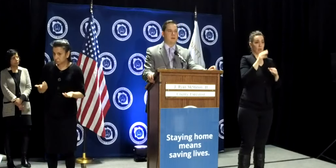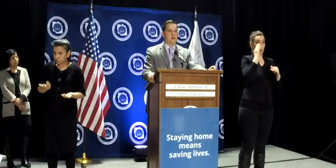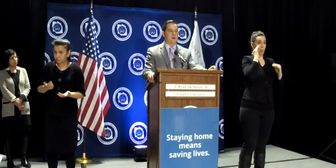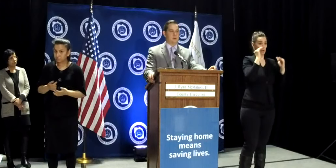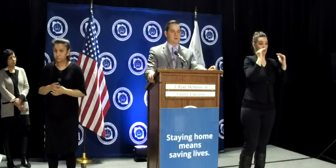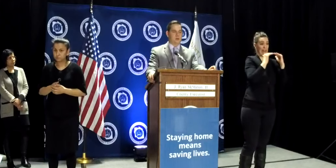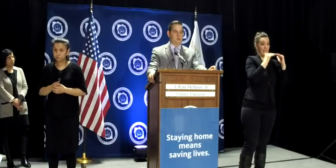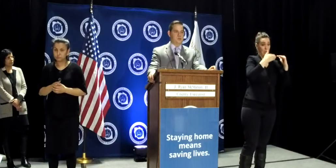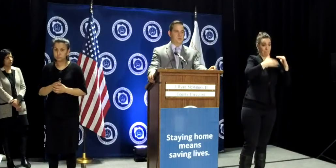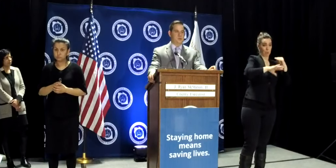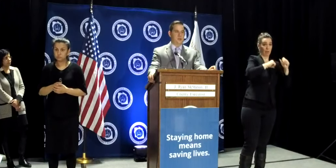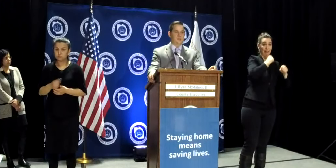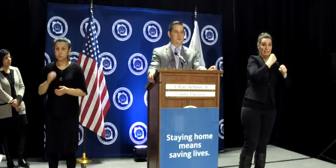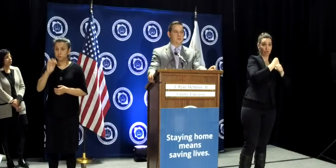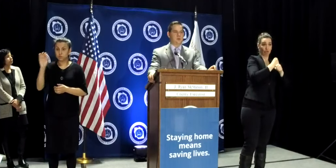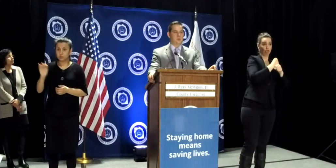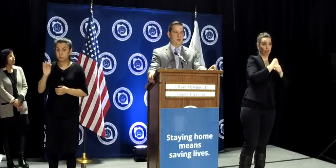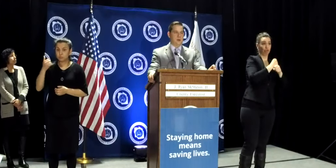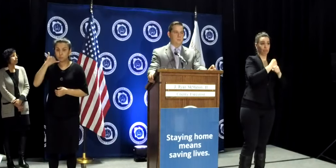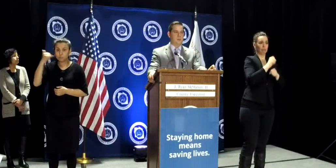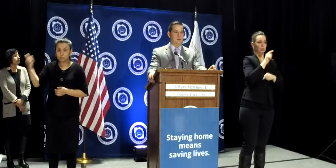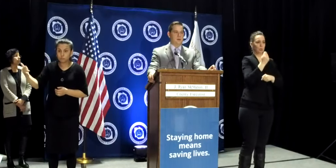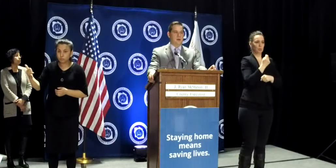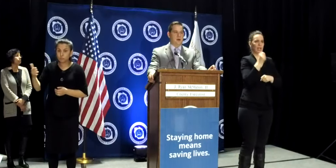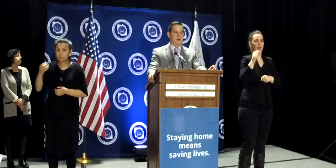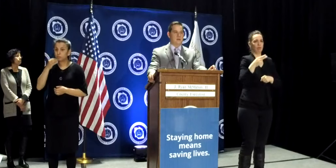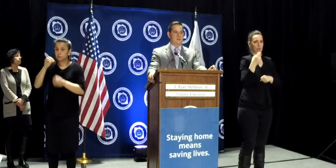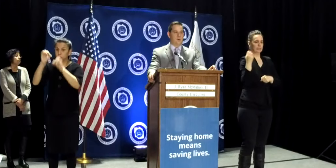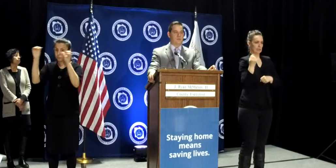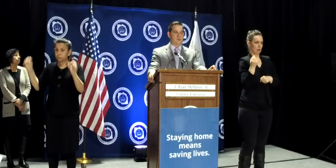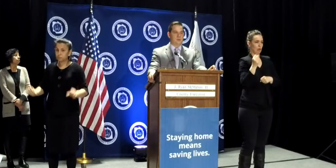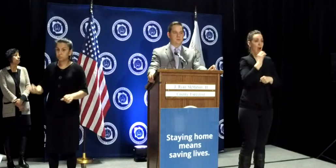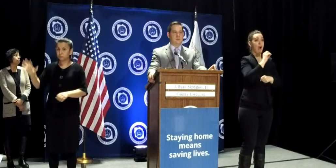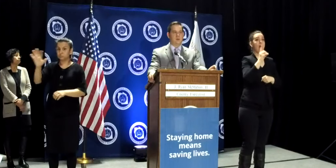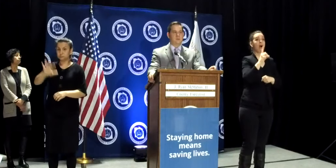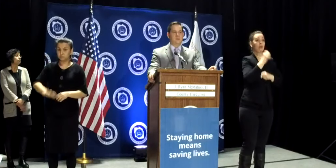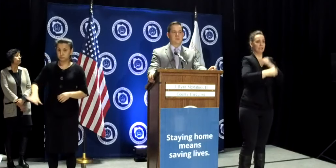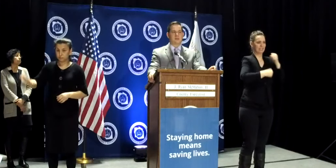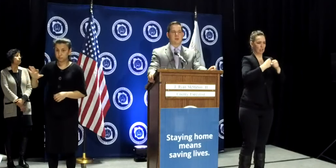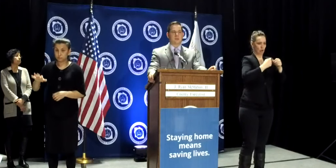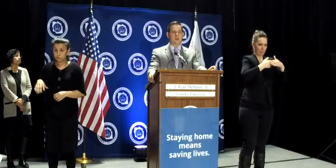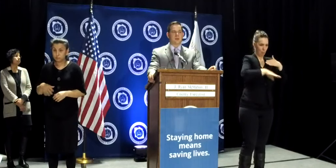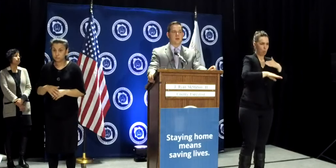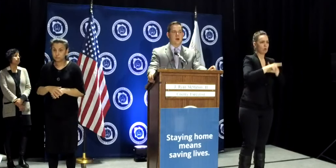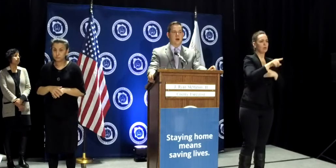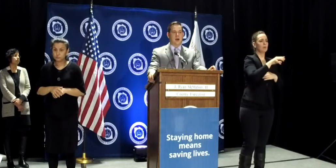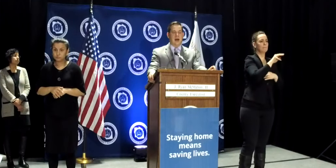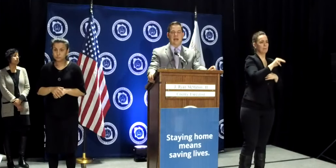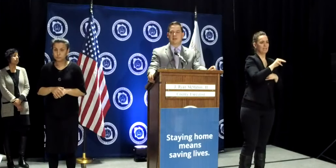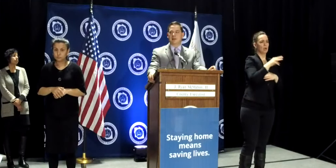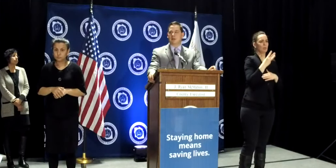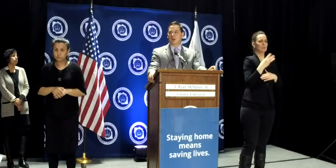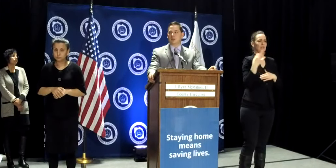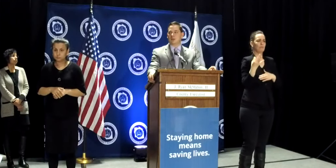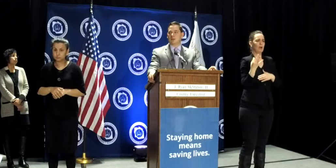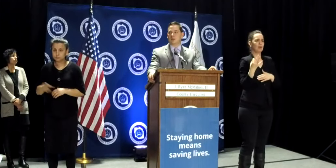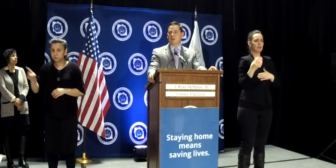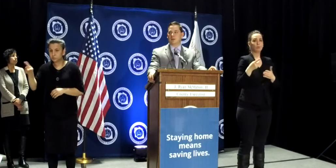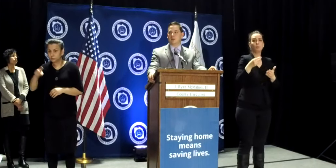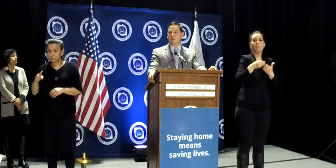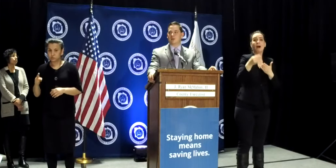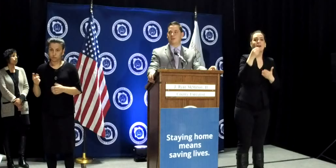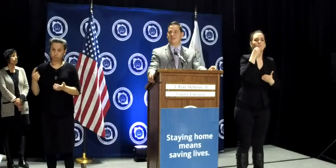Monday, I have my call with our grocery store chains, and so hopefully they'll be seeing something. I think,